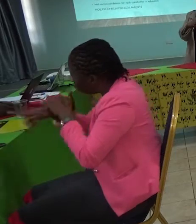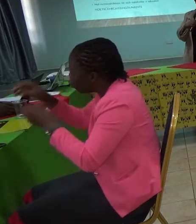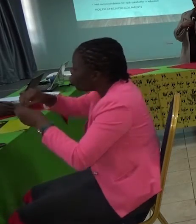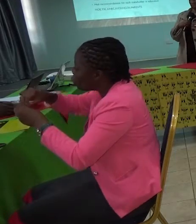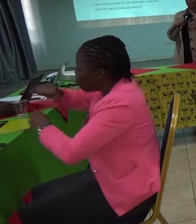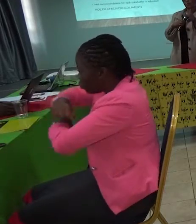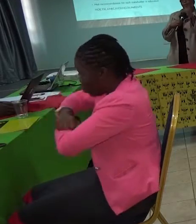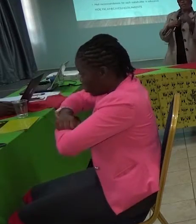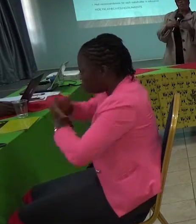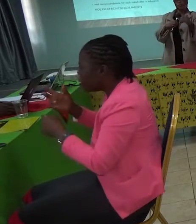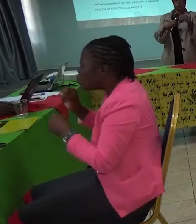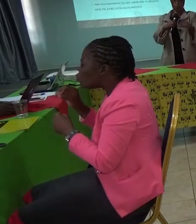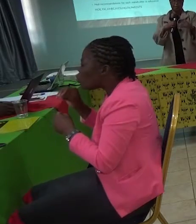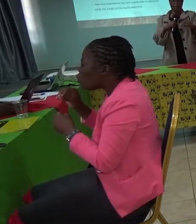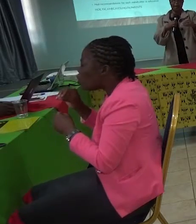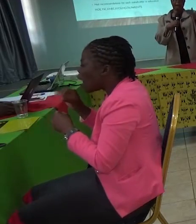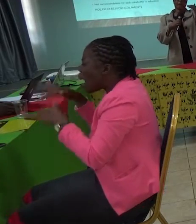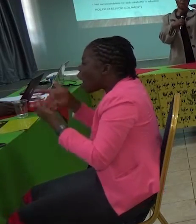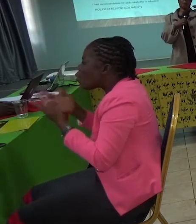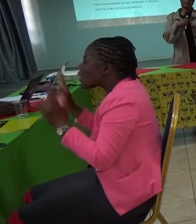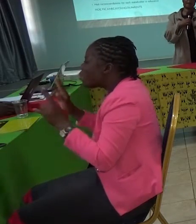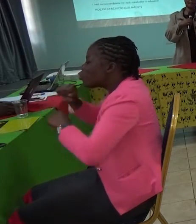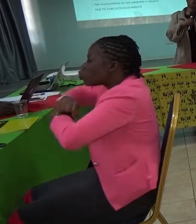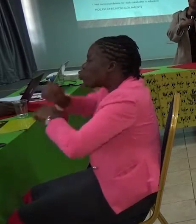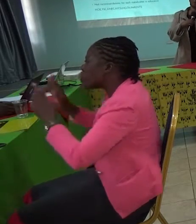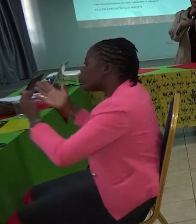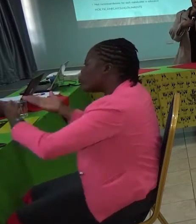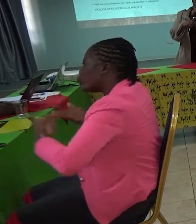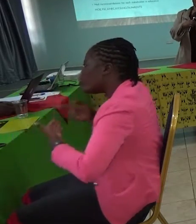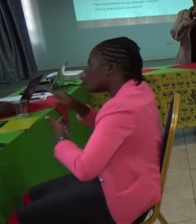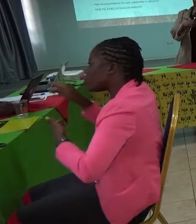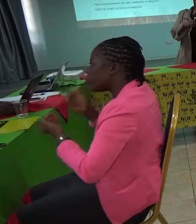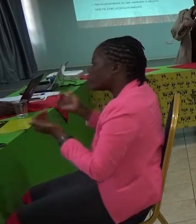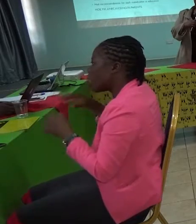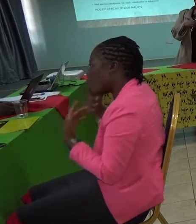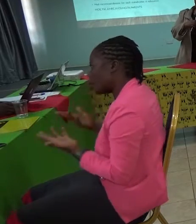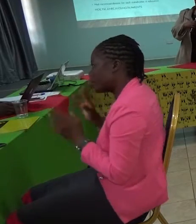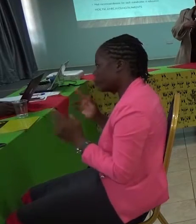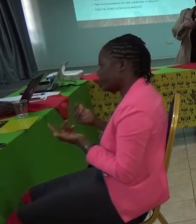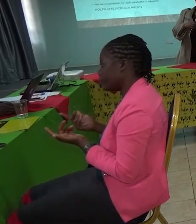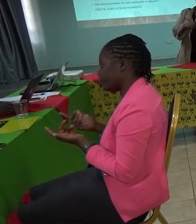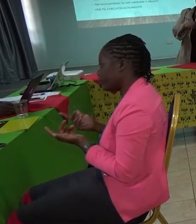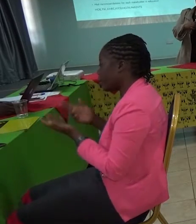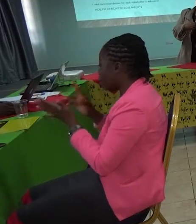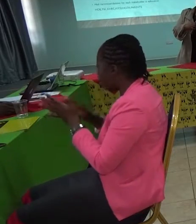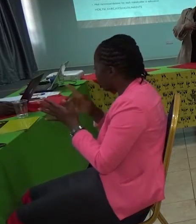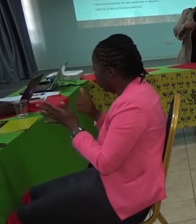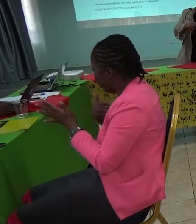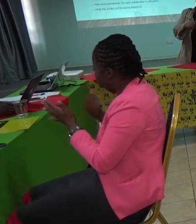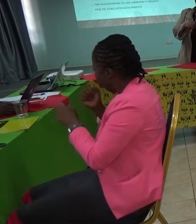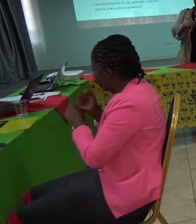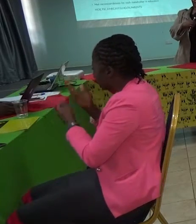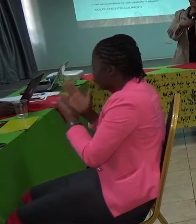inclusive education is not just about resources. Actually, when we carried out the survey and we have followed it up with another one and another